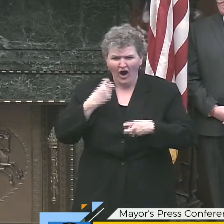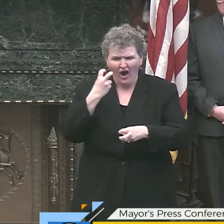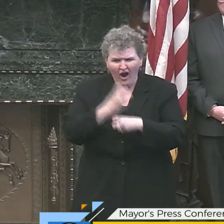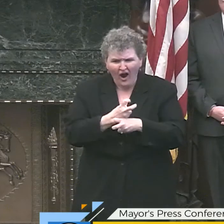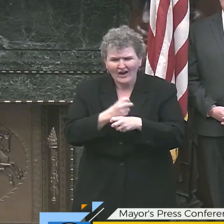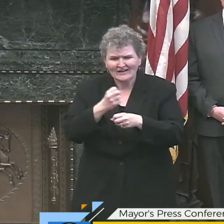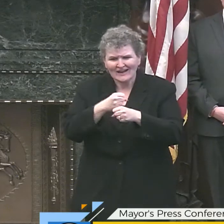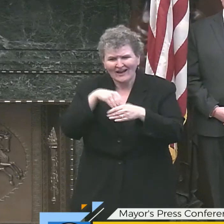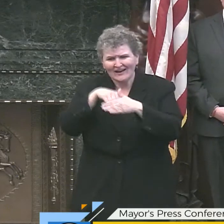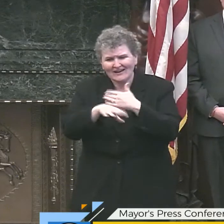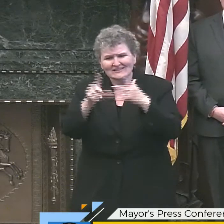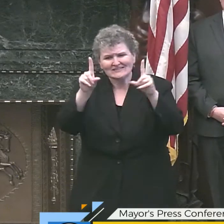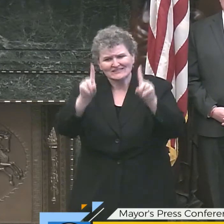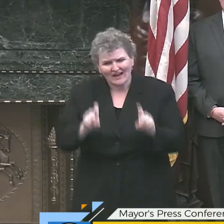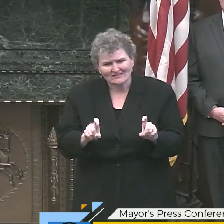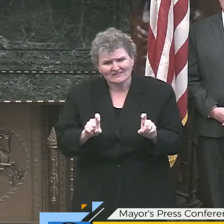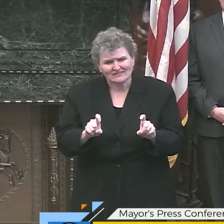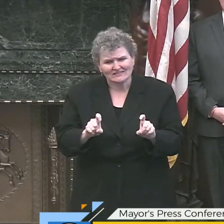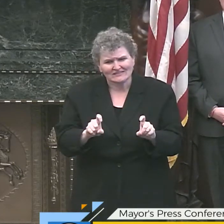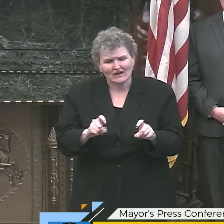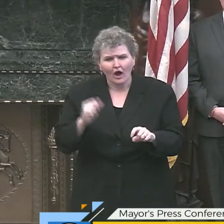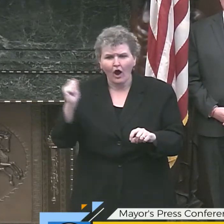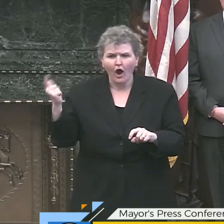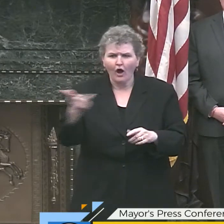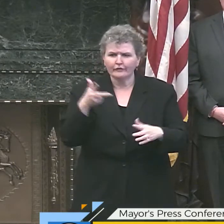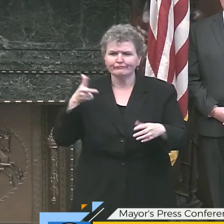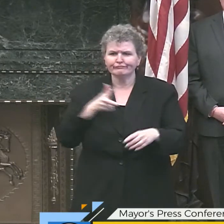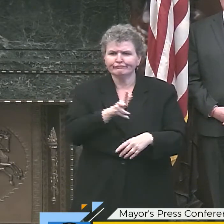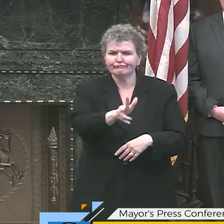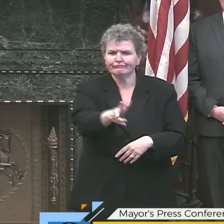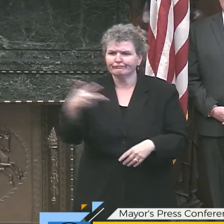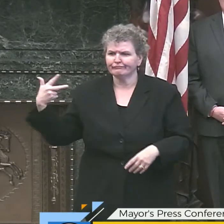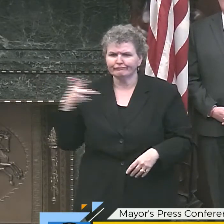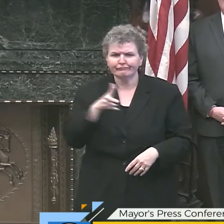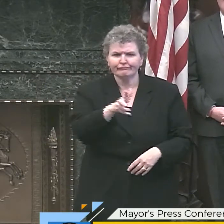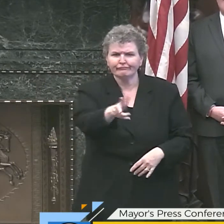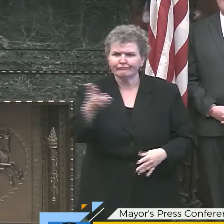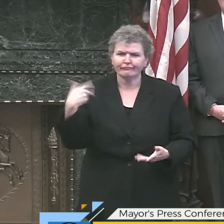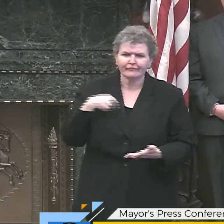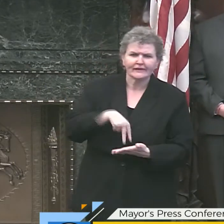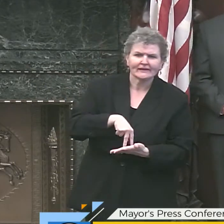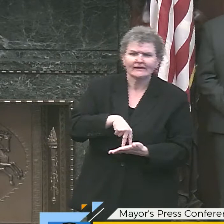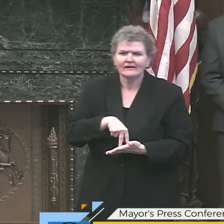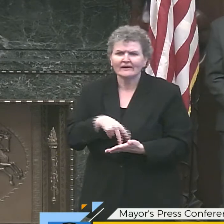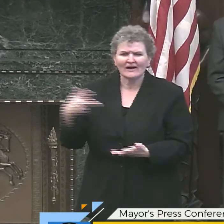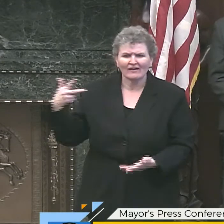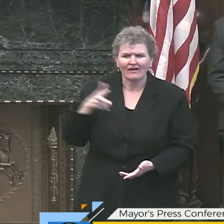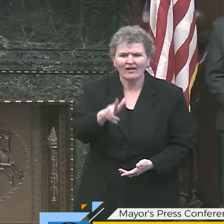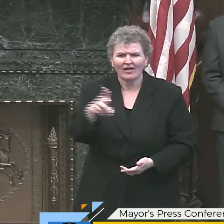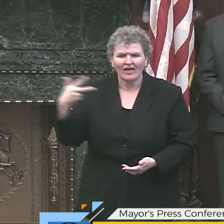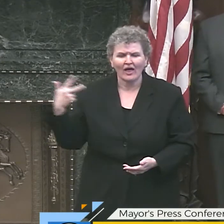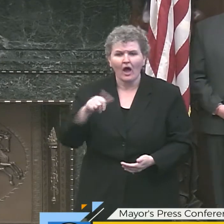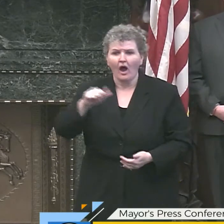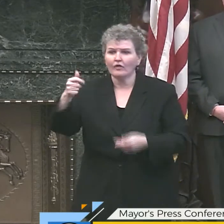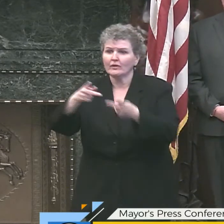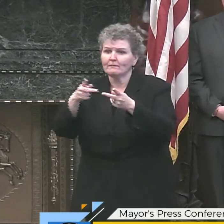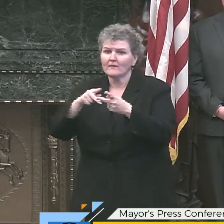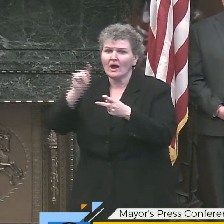sites are drive-through. Is there any site that you know of at this point that is available for